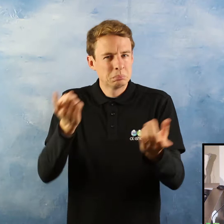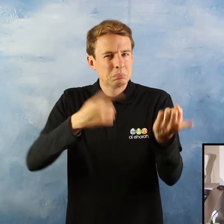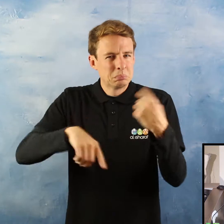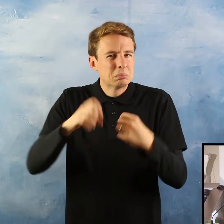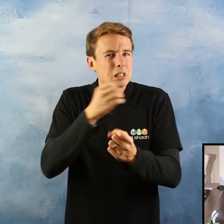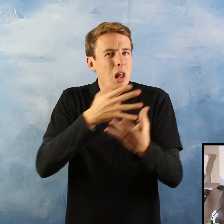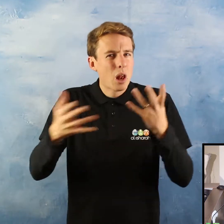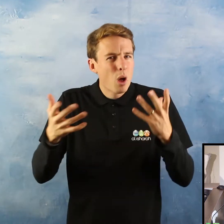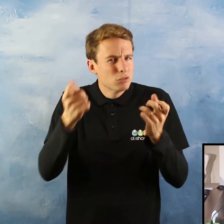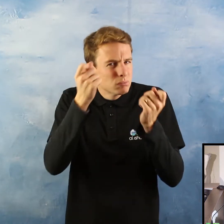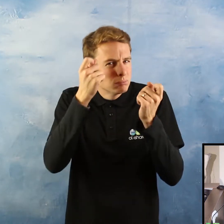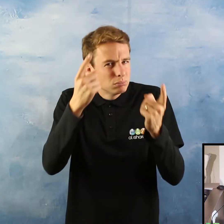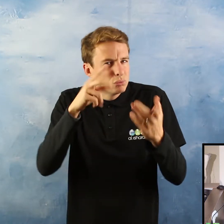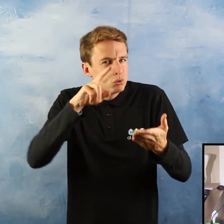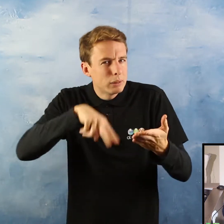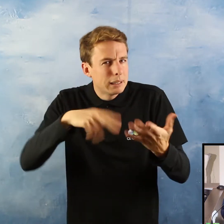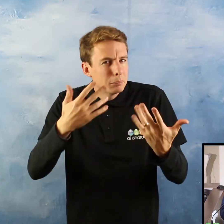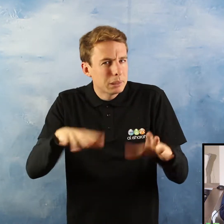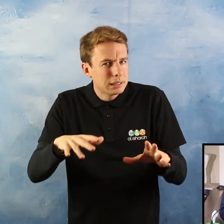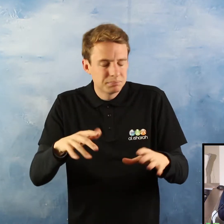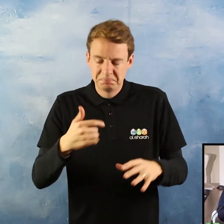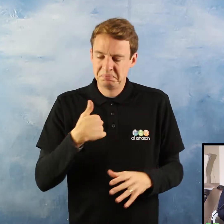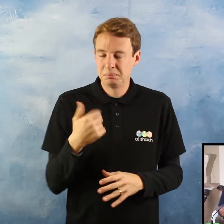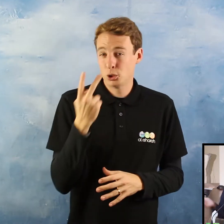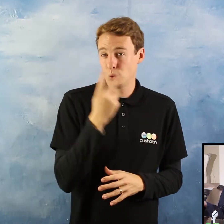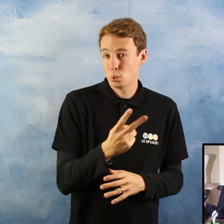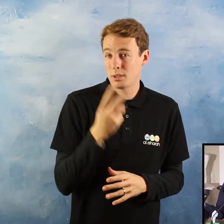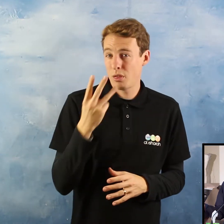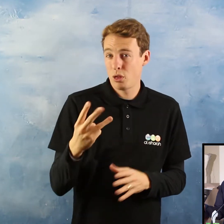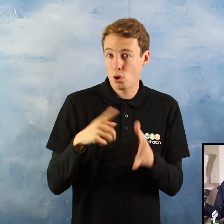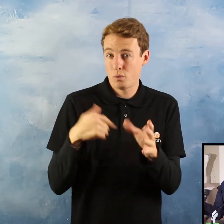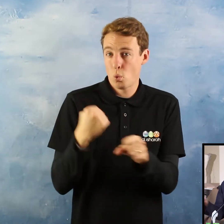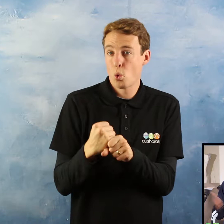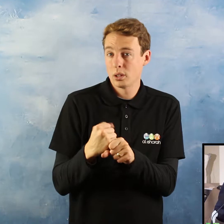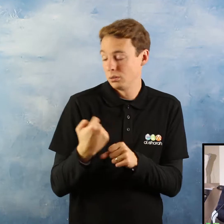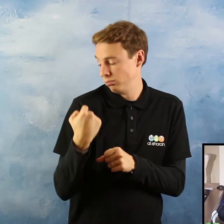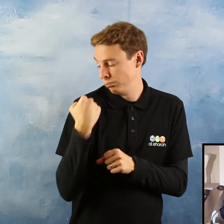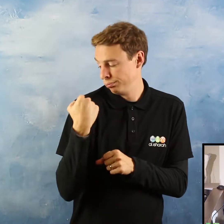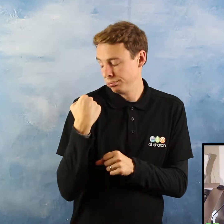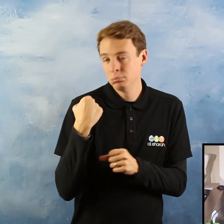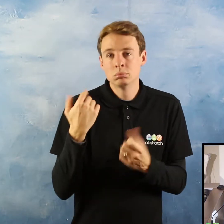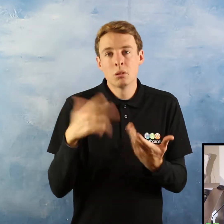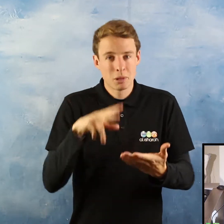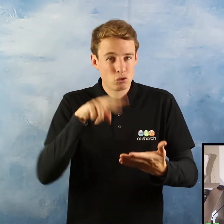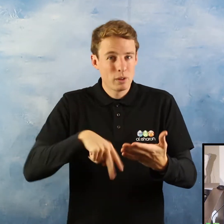I believe, and I read it on 23rd of August, just a few days ago.